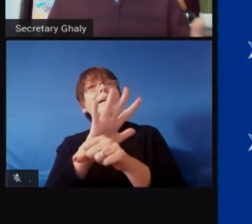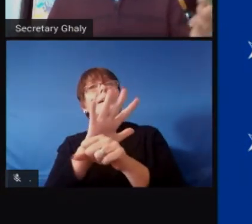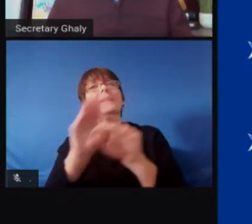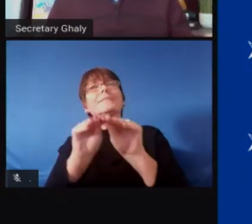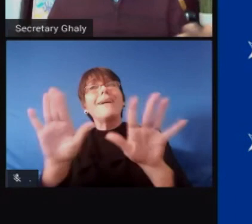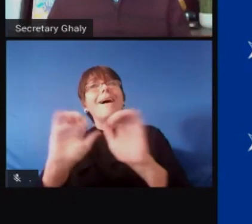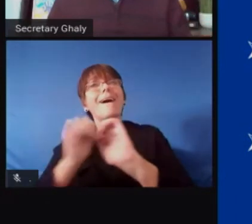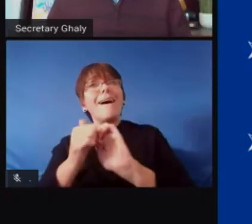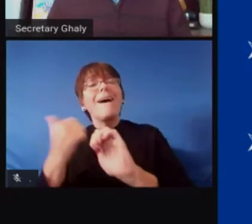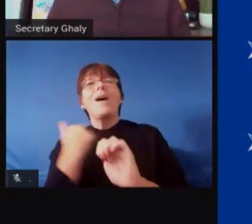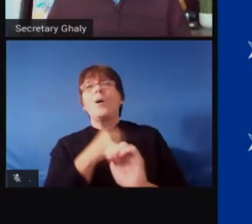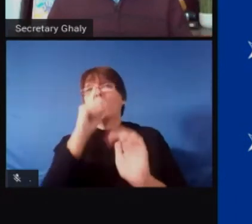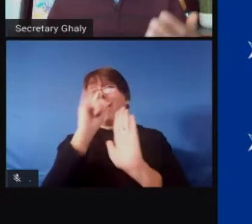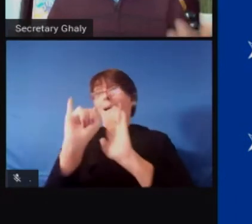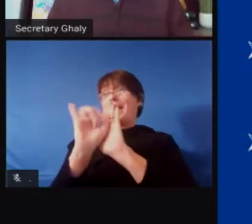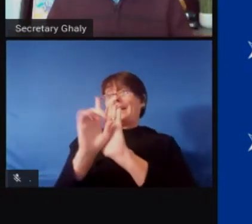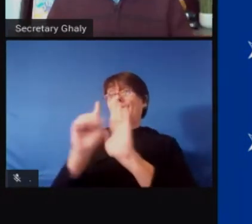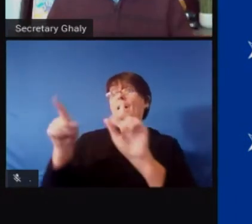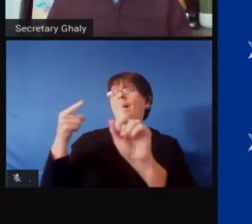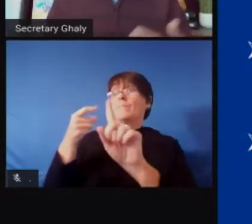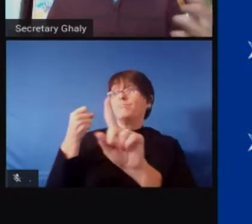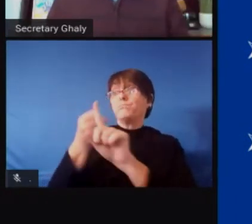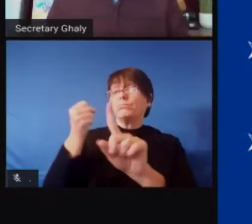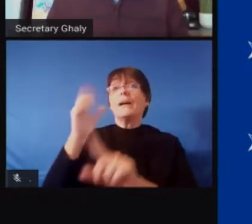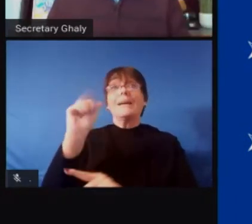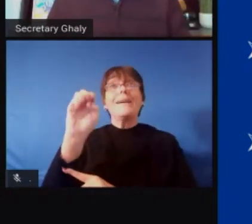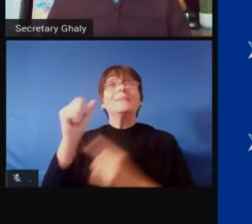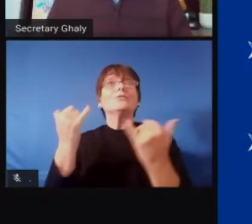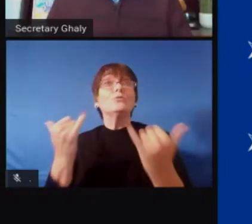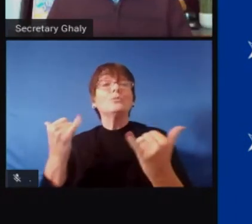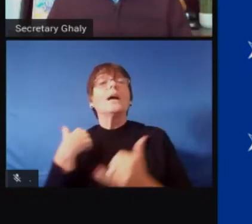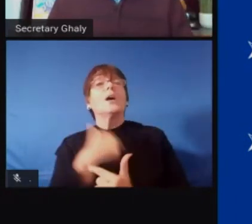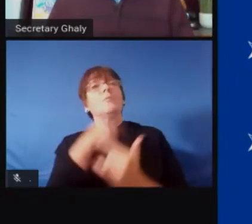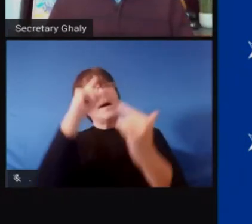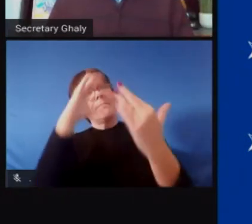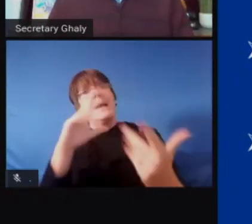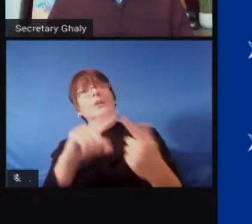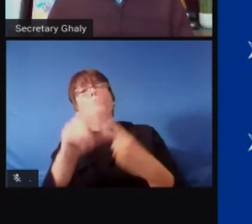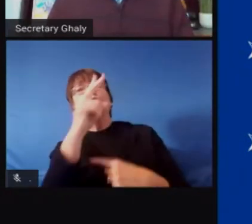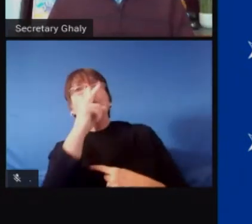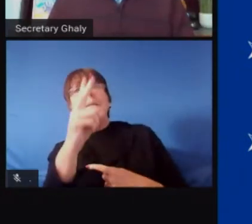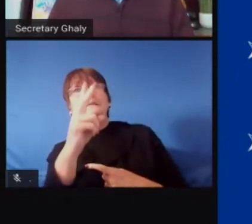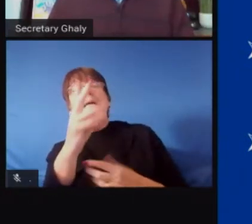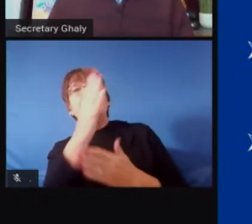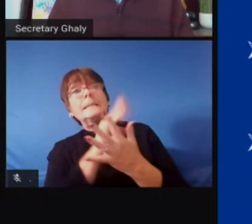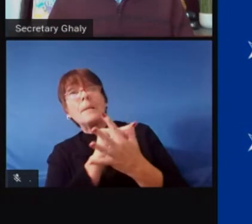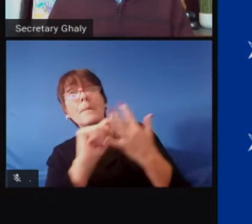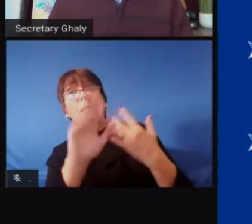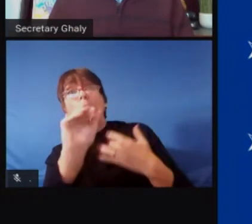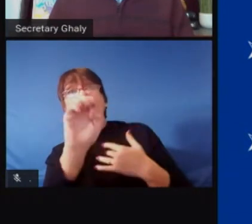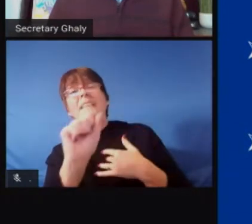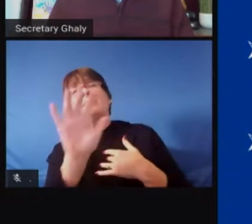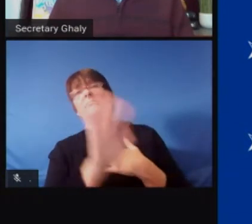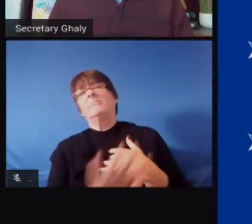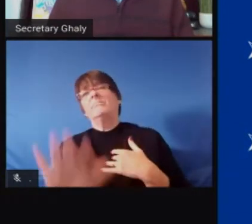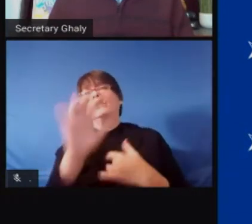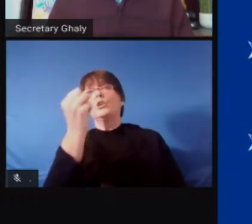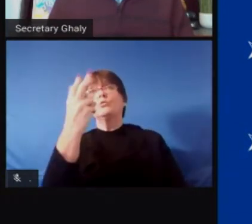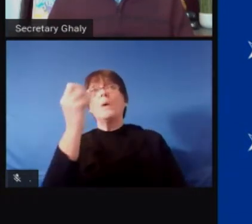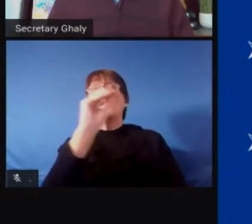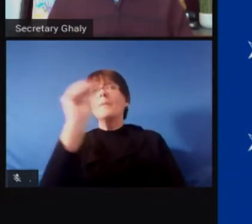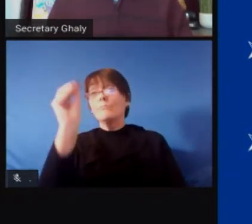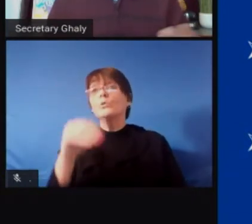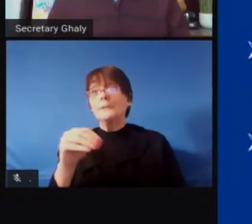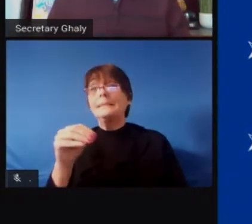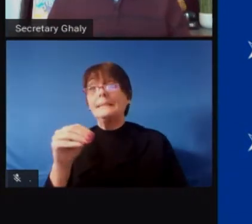when we identify cases today, we expect to see some of those cases, approximately 12% of the